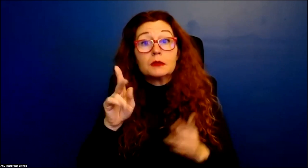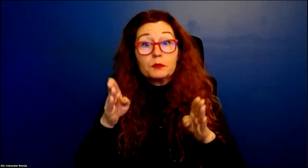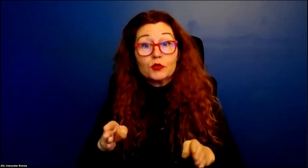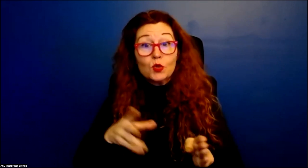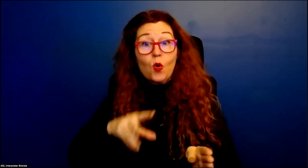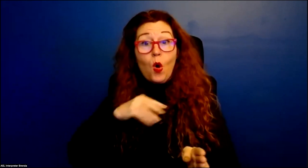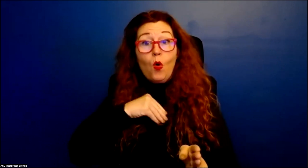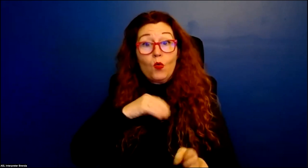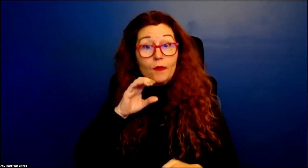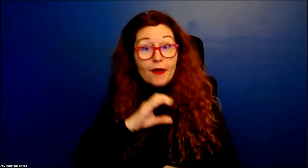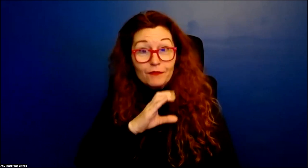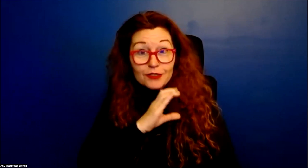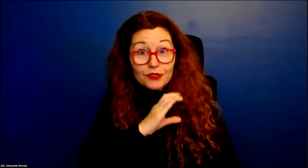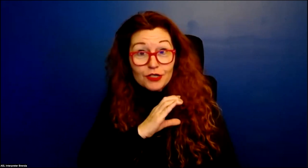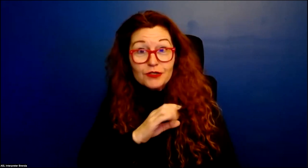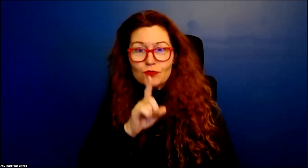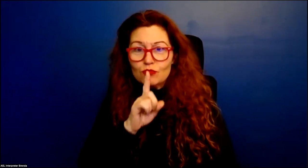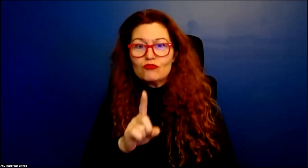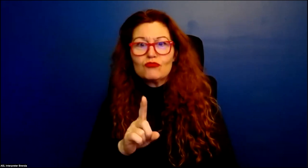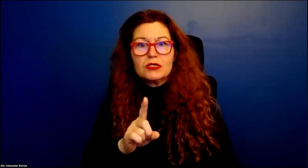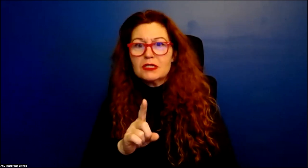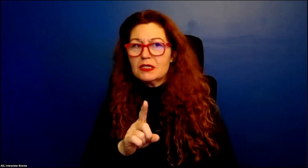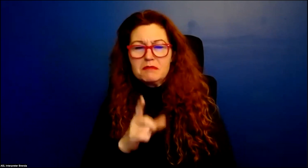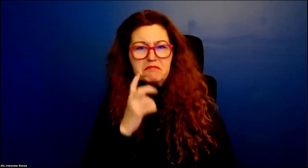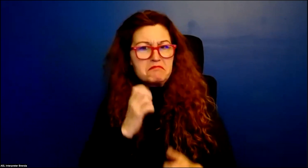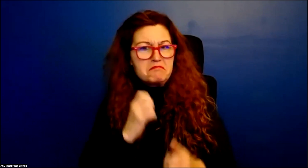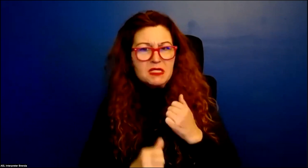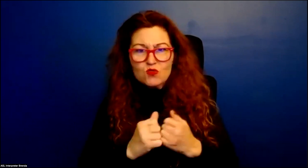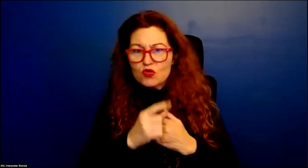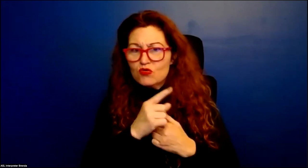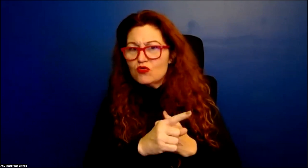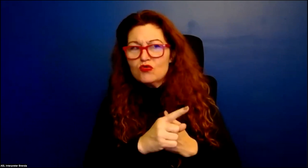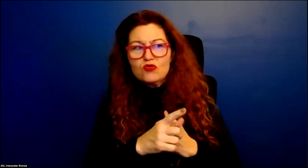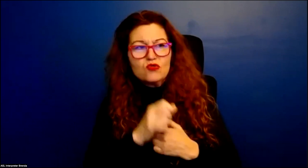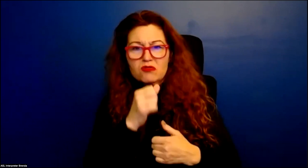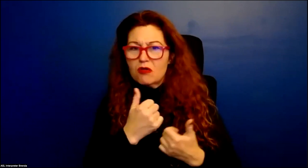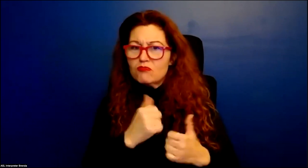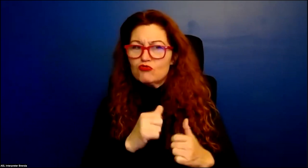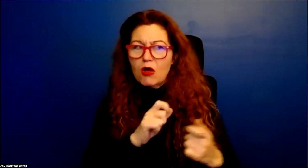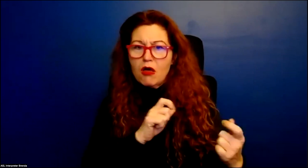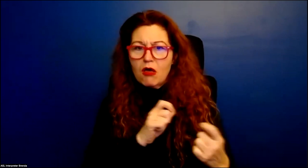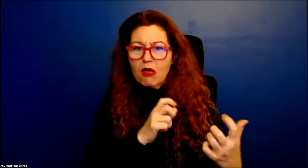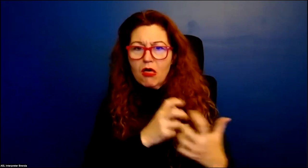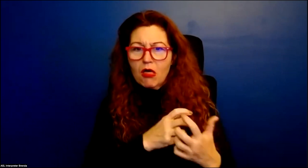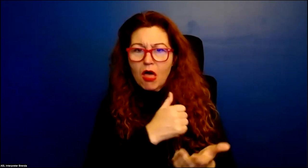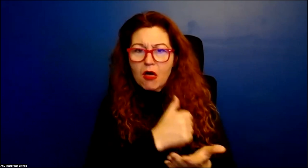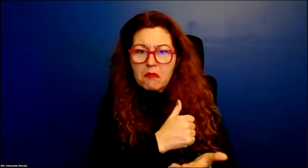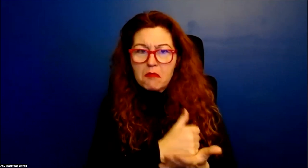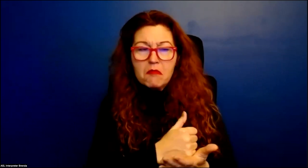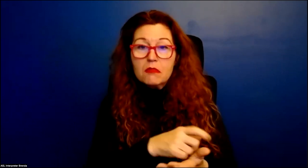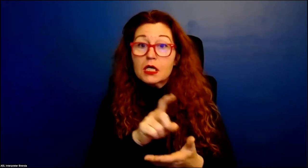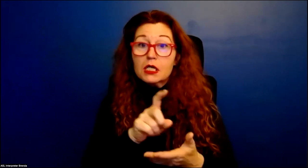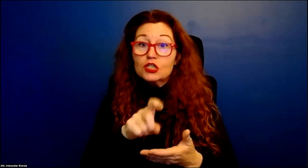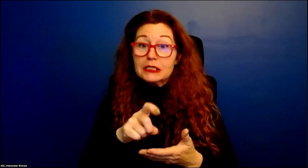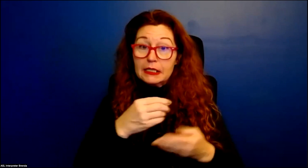cafeteria really discouraged her, mistreated her, and she needed to have a Braille menu